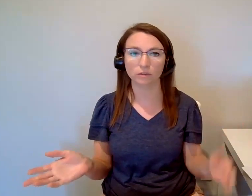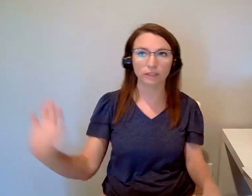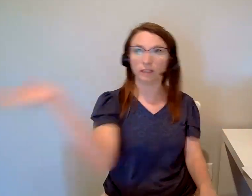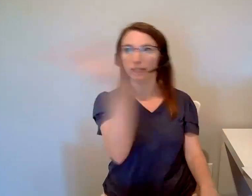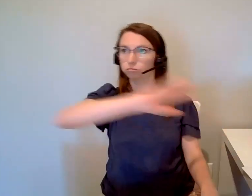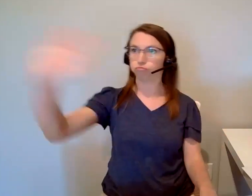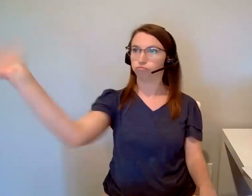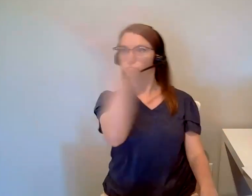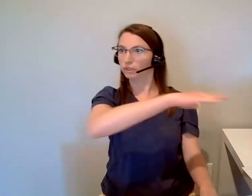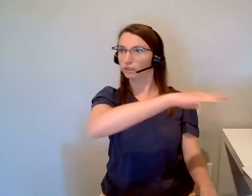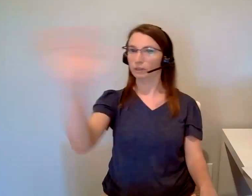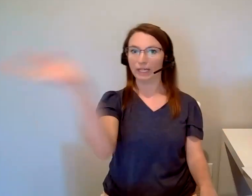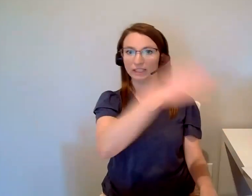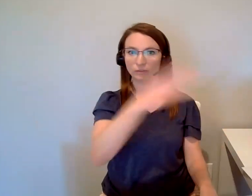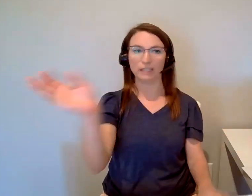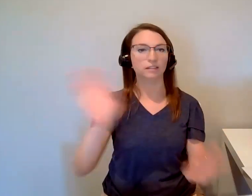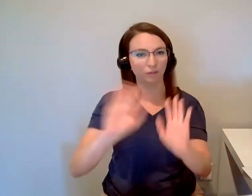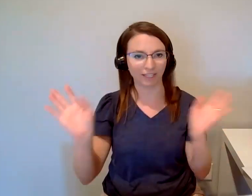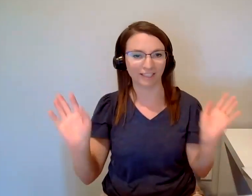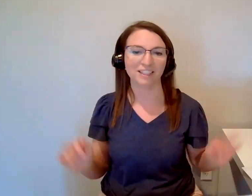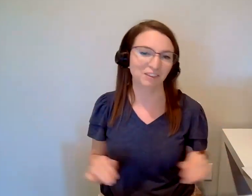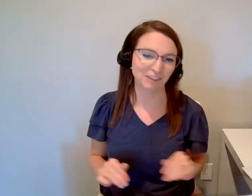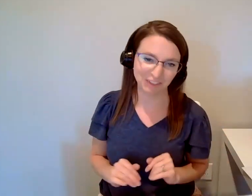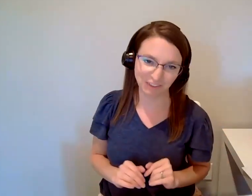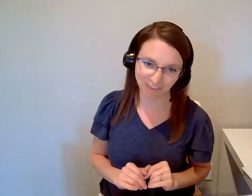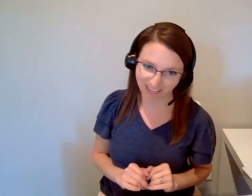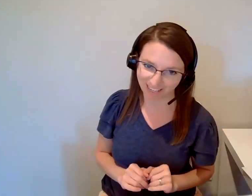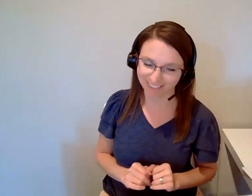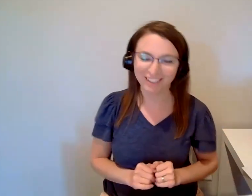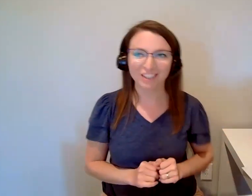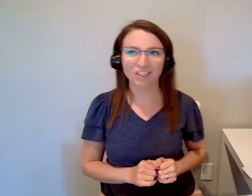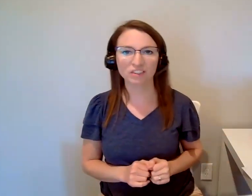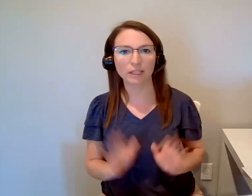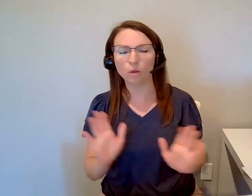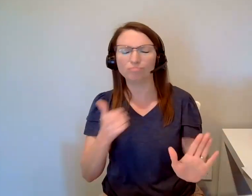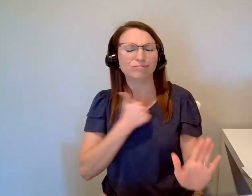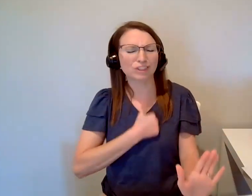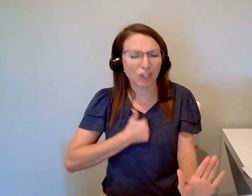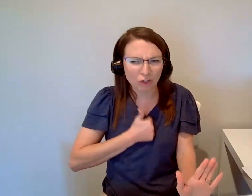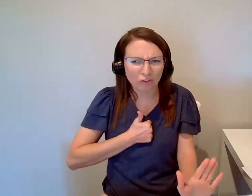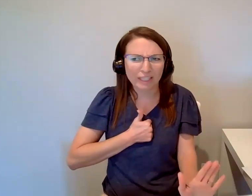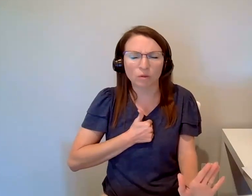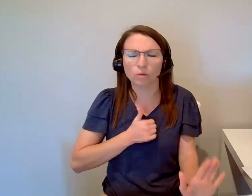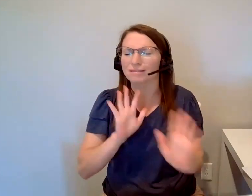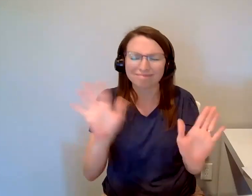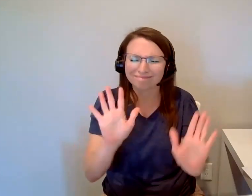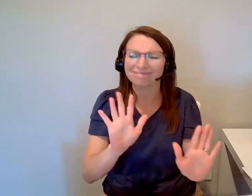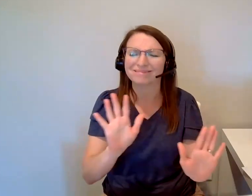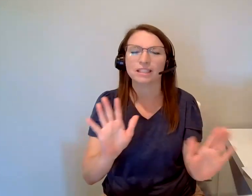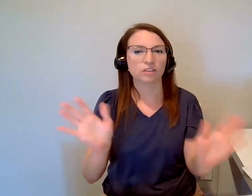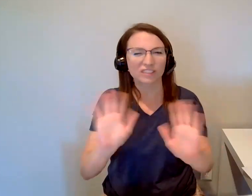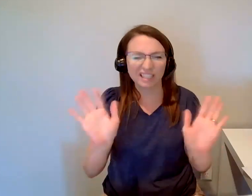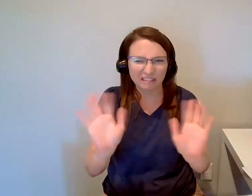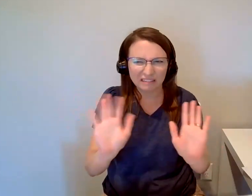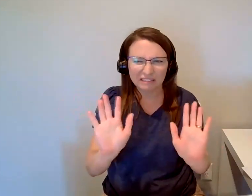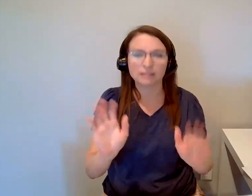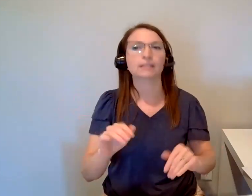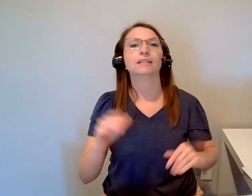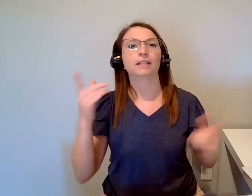need to like erase. Okay, you don't have to do that. You can just say, oh, sorry, or just kind of, and